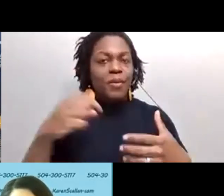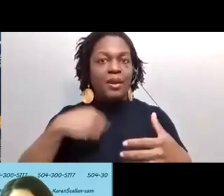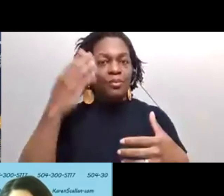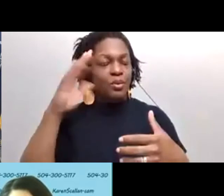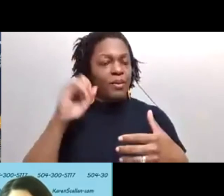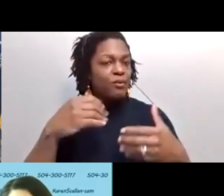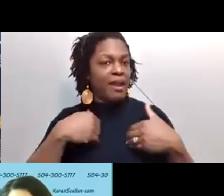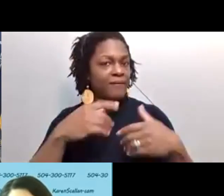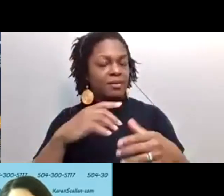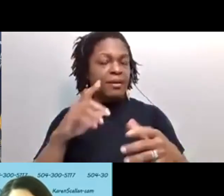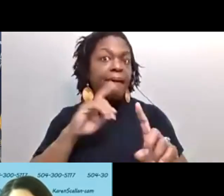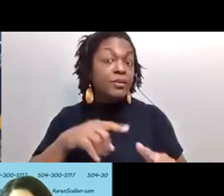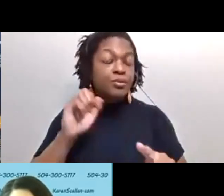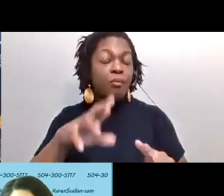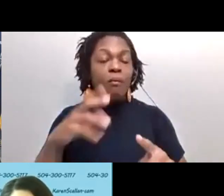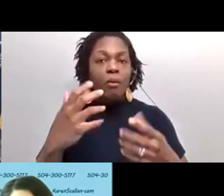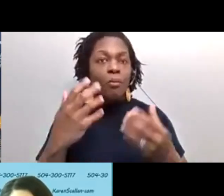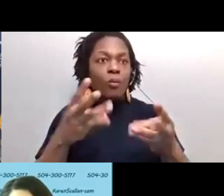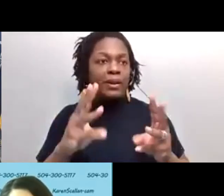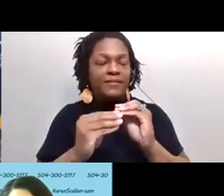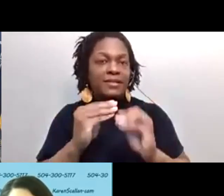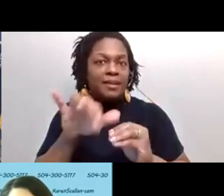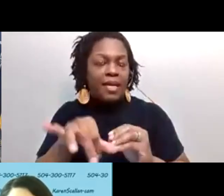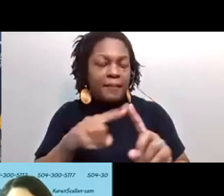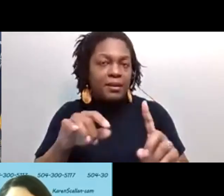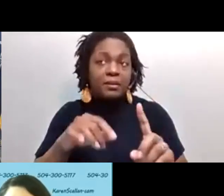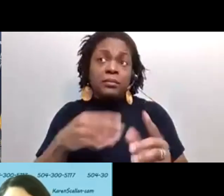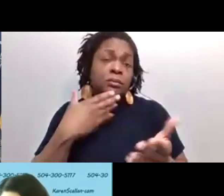or solution to that, but I mean, it is a point.